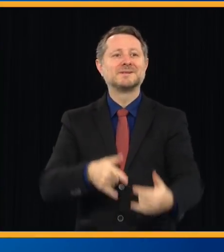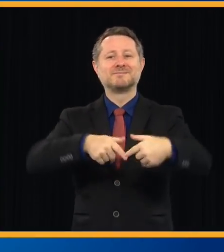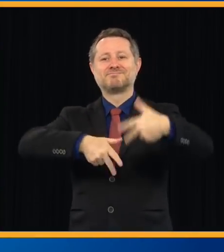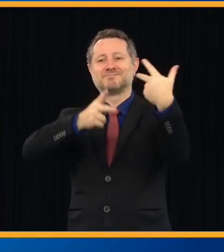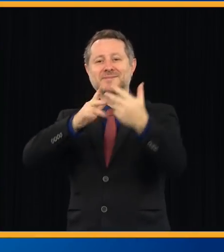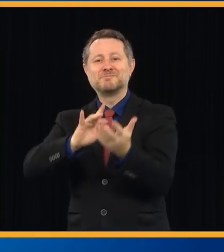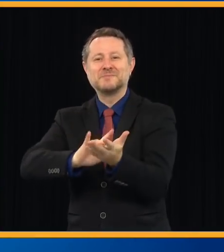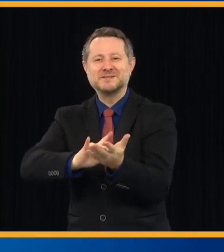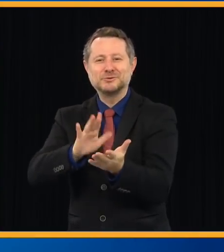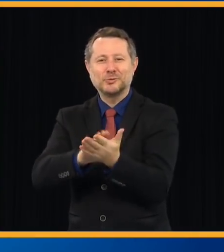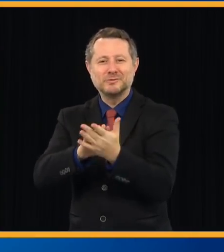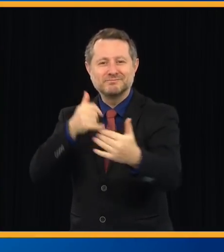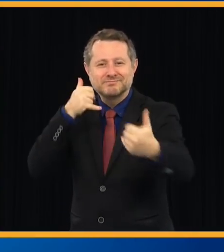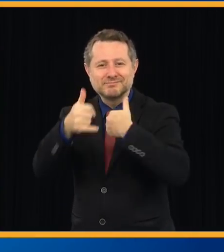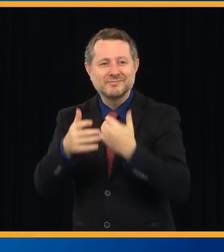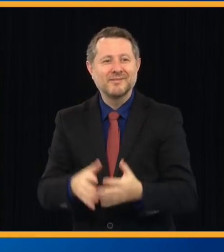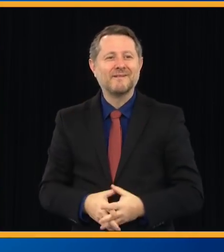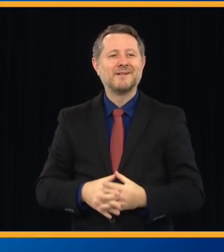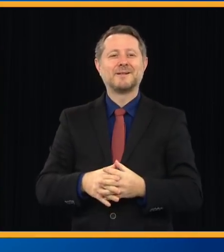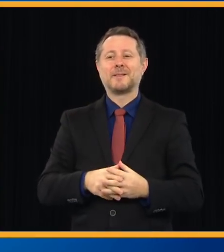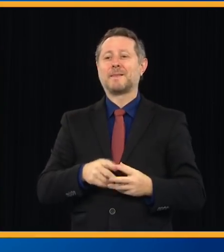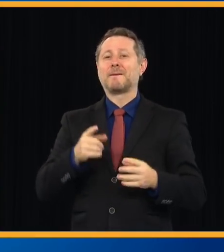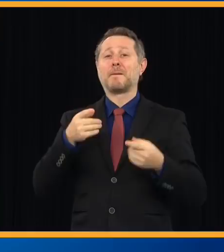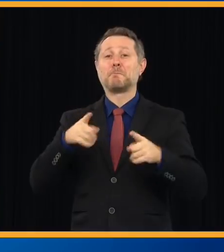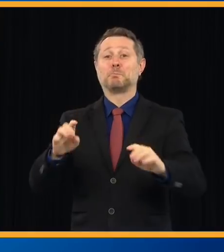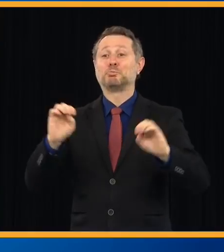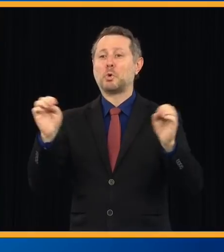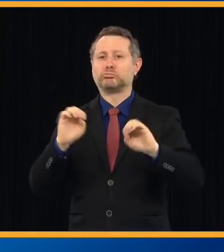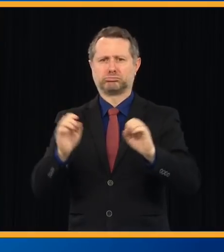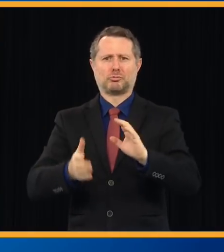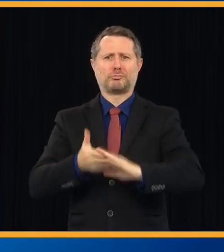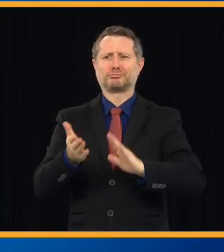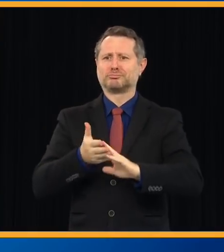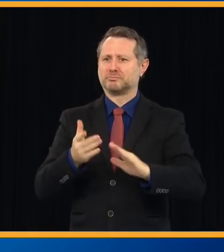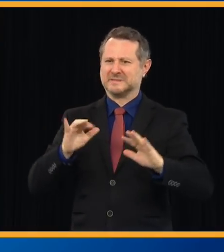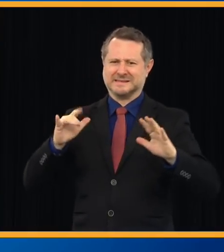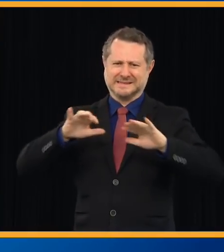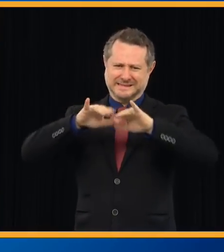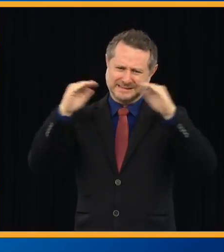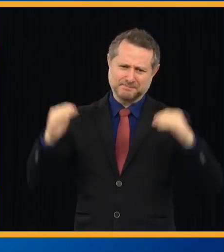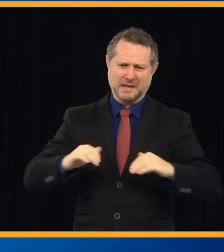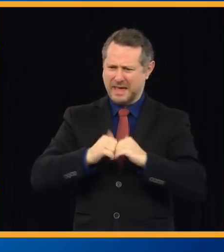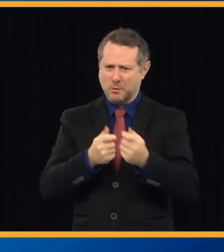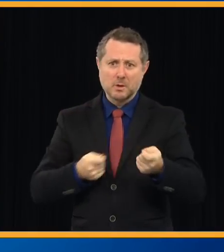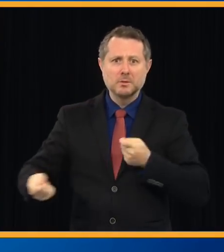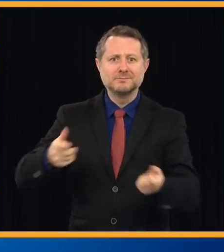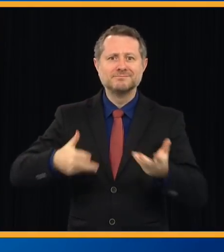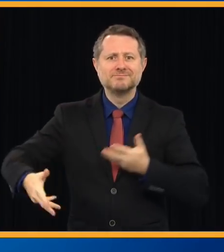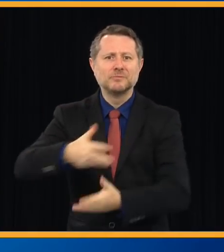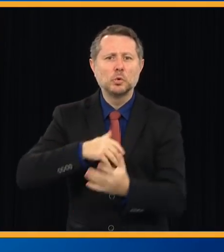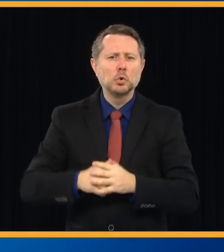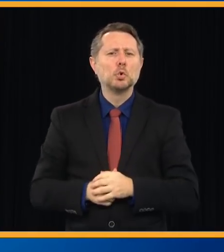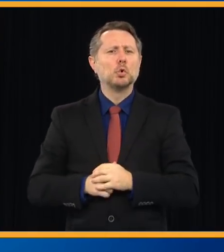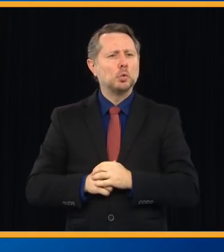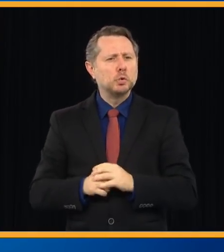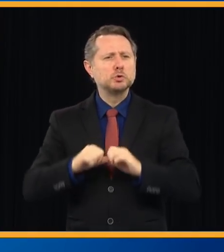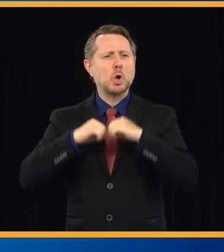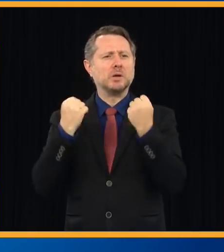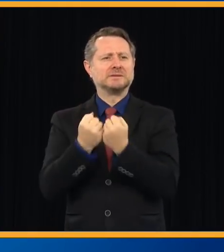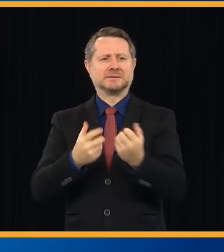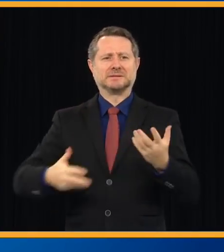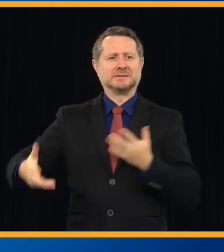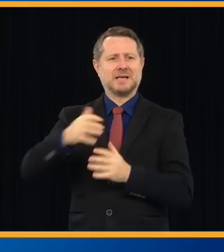society functioning during an emergency, how you communicate to